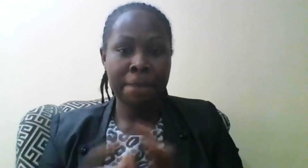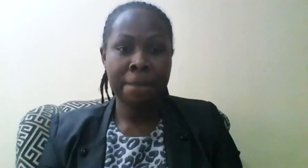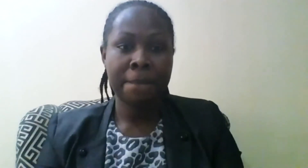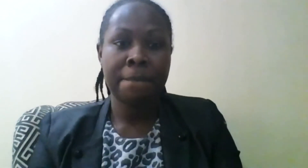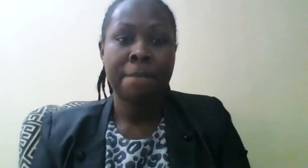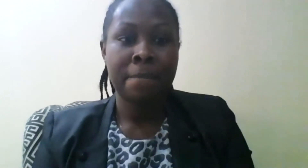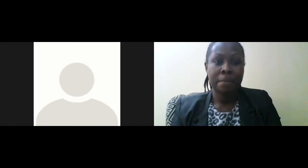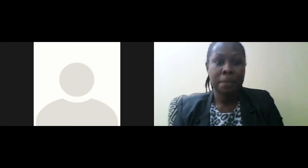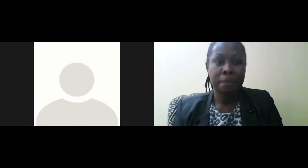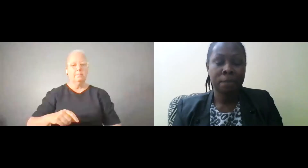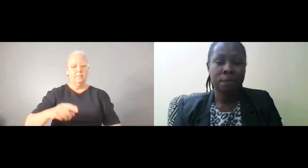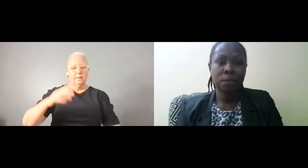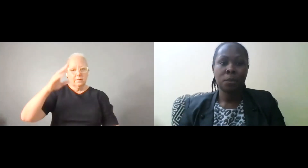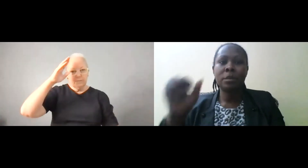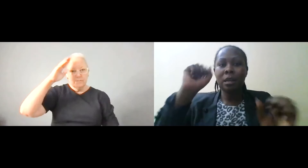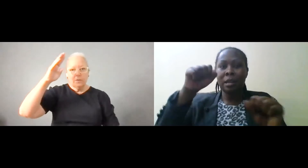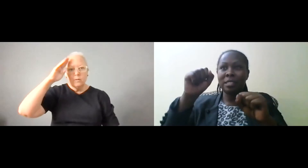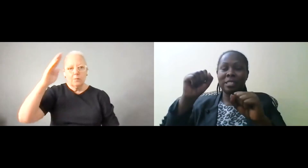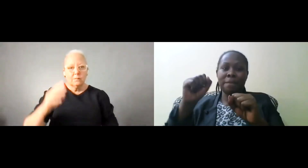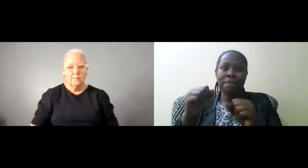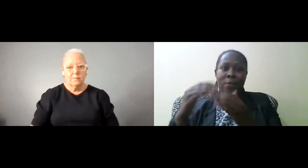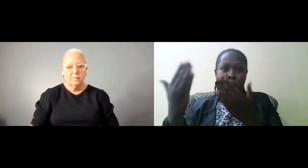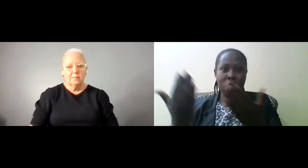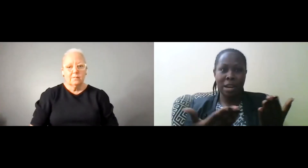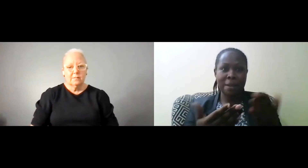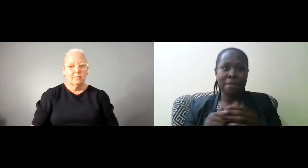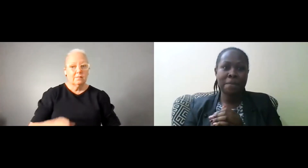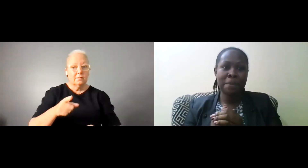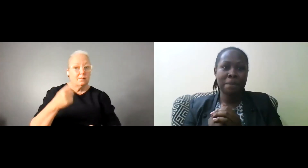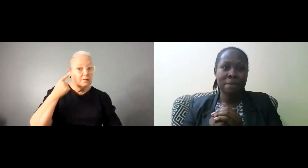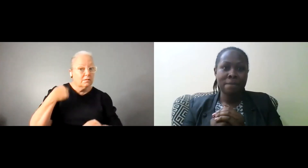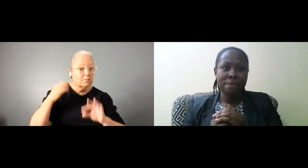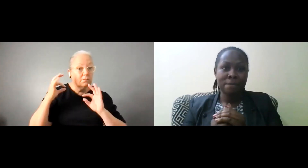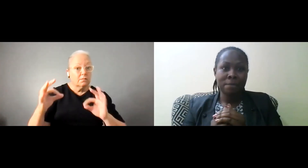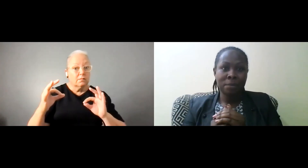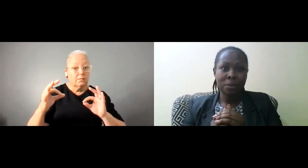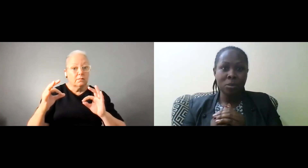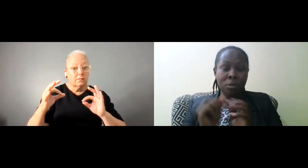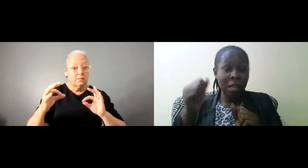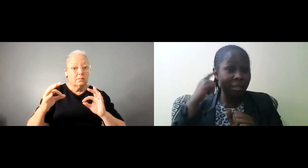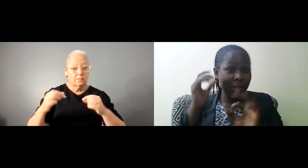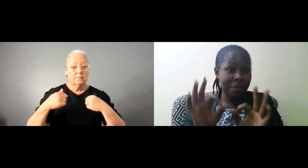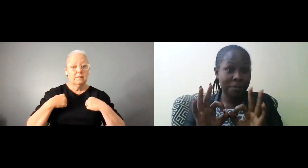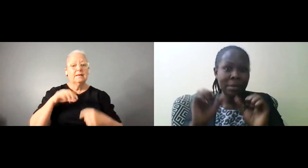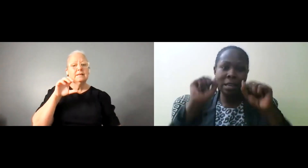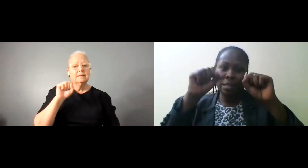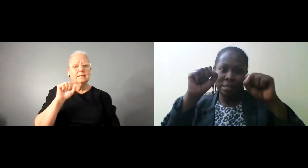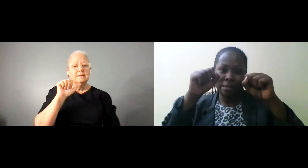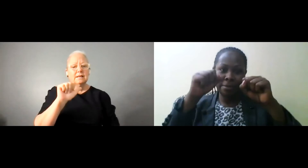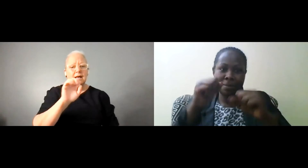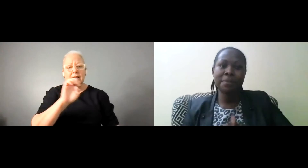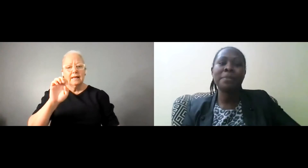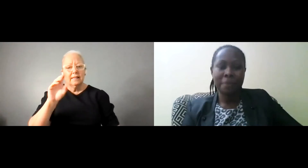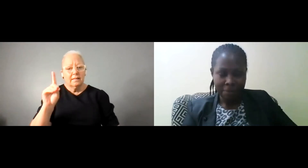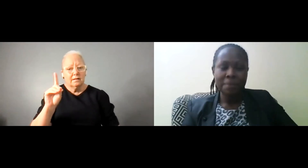Hello? Hello? Hello? Yes. You hear me? Yes, we can hear you.